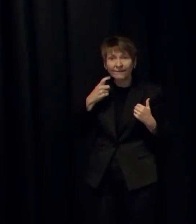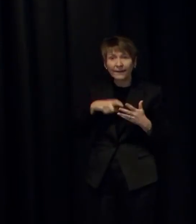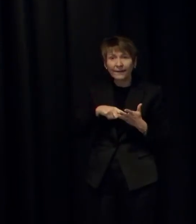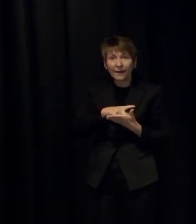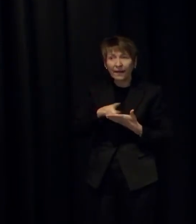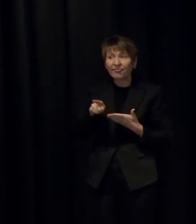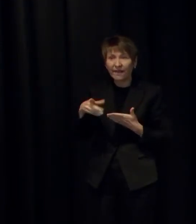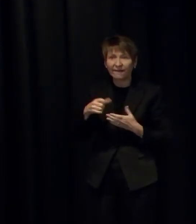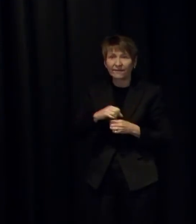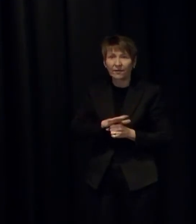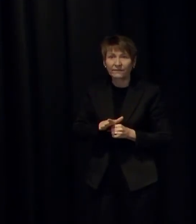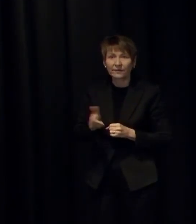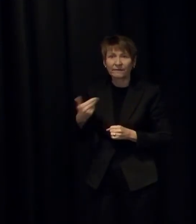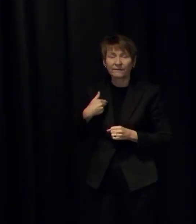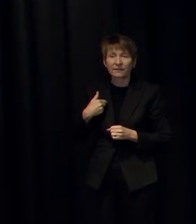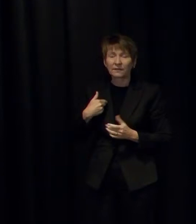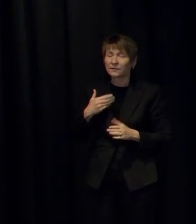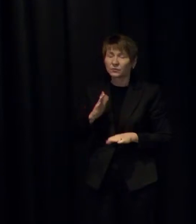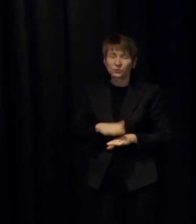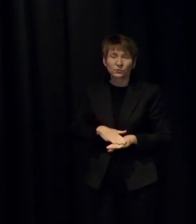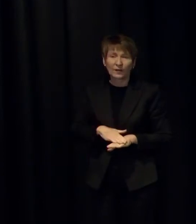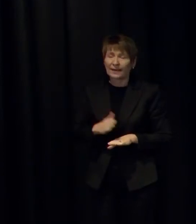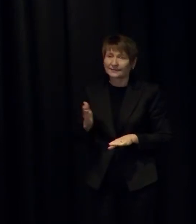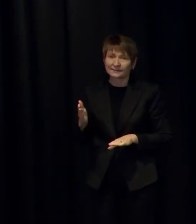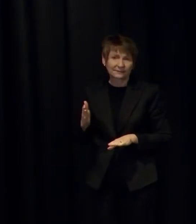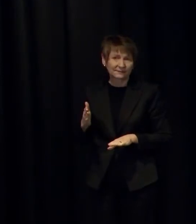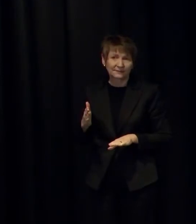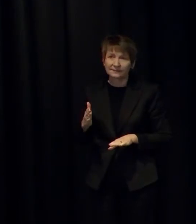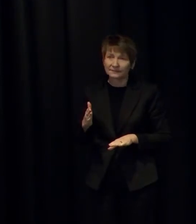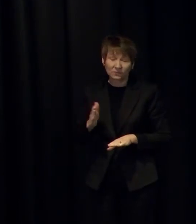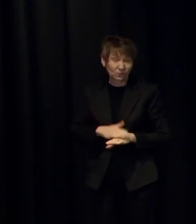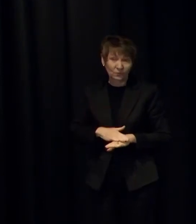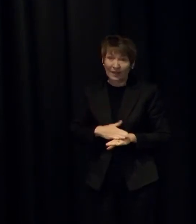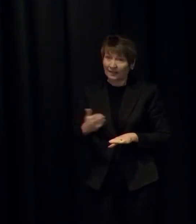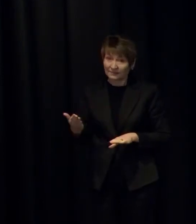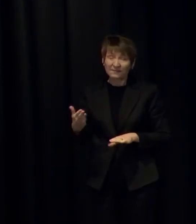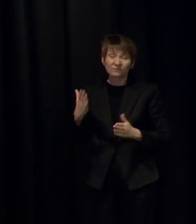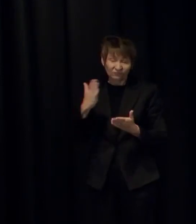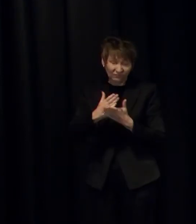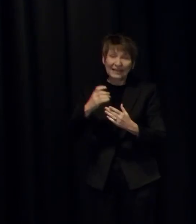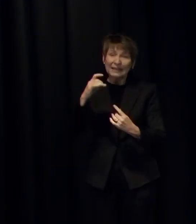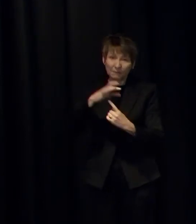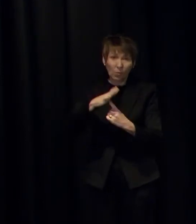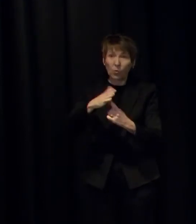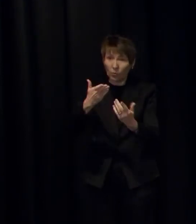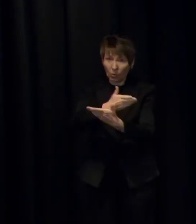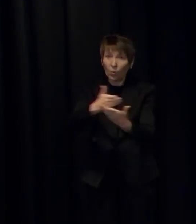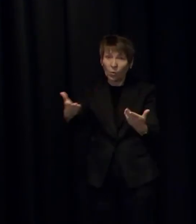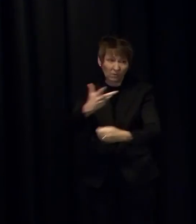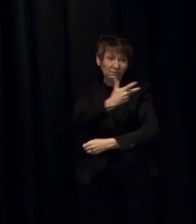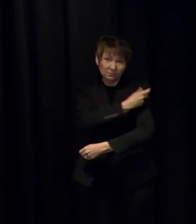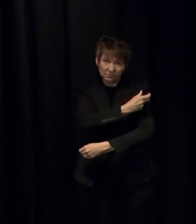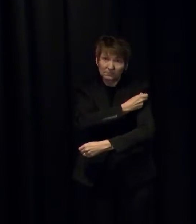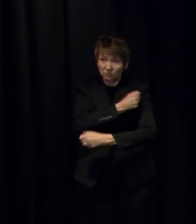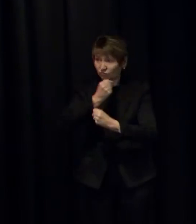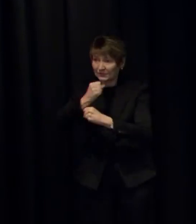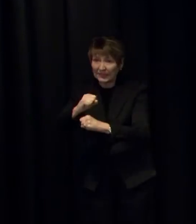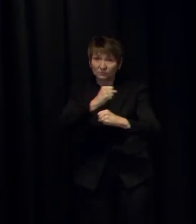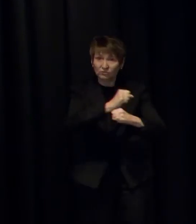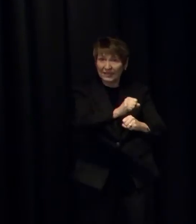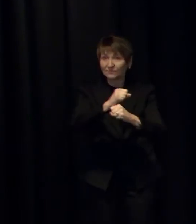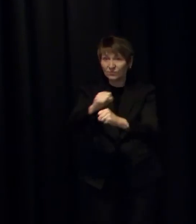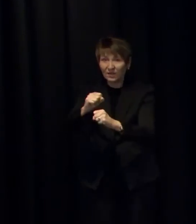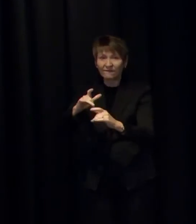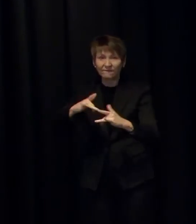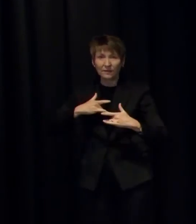going to be much more manageable, and the modelling tells us that with that very high vaccination coverage, our health system, which will continue to have